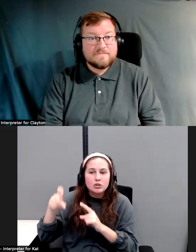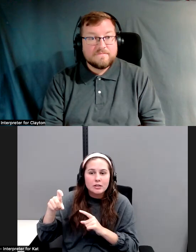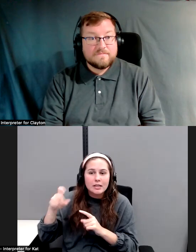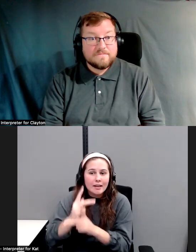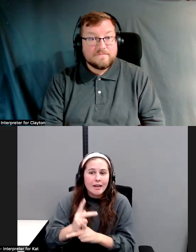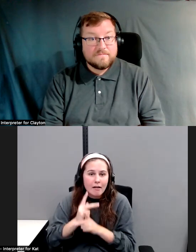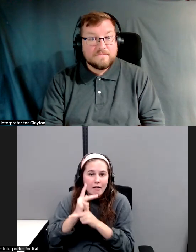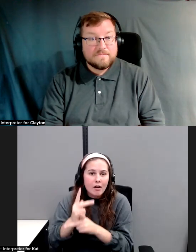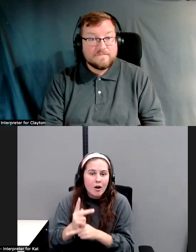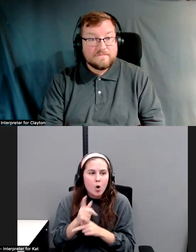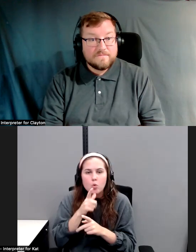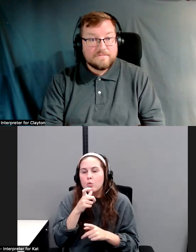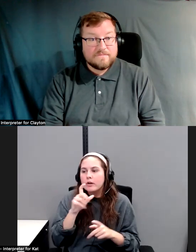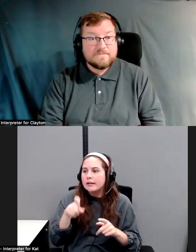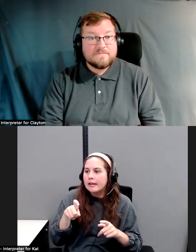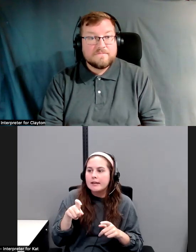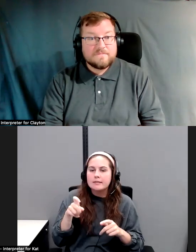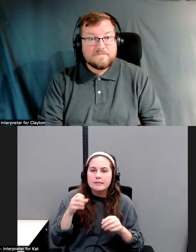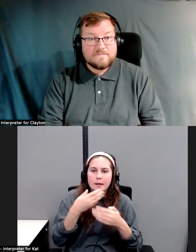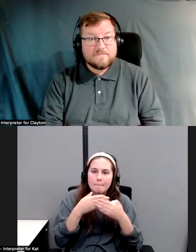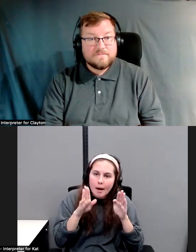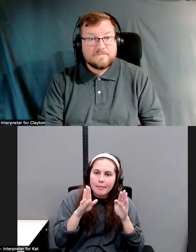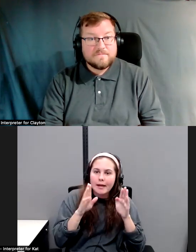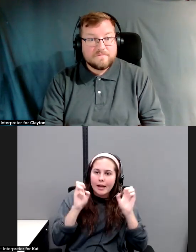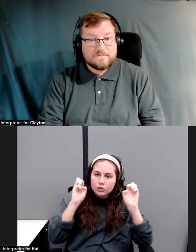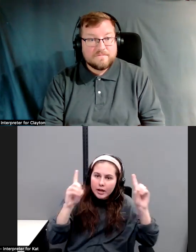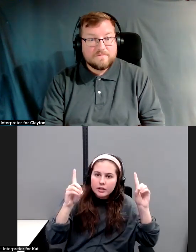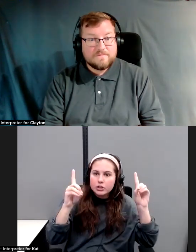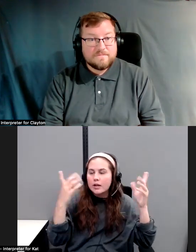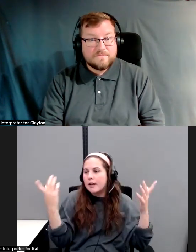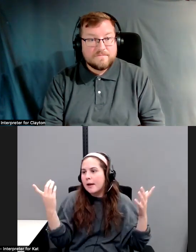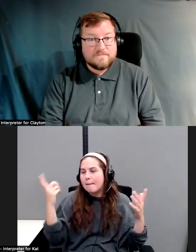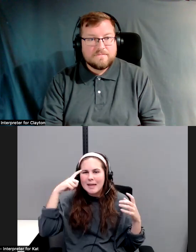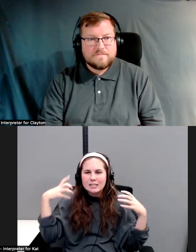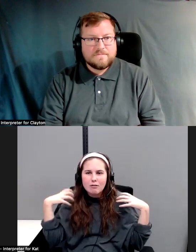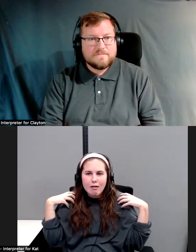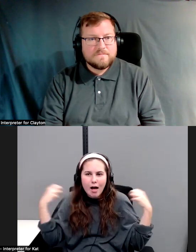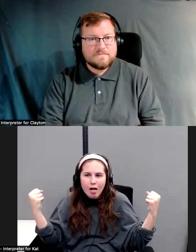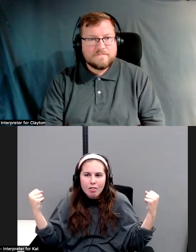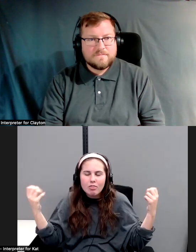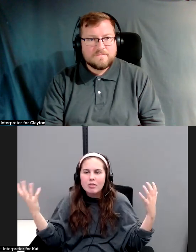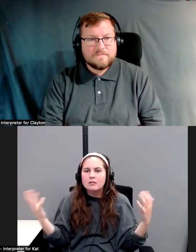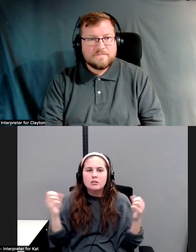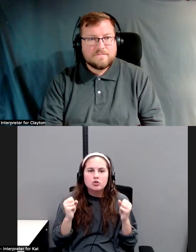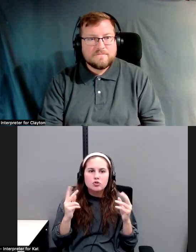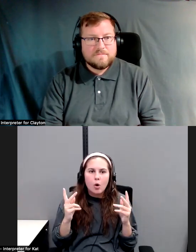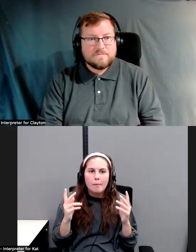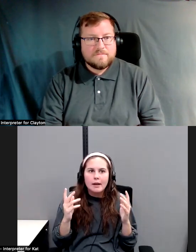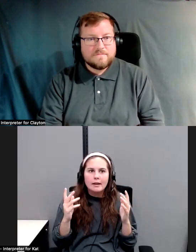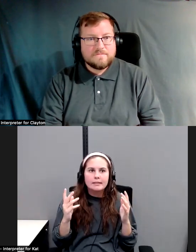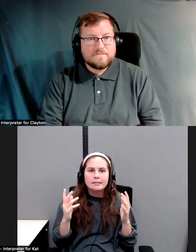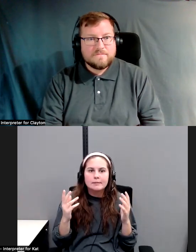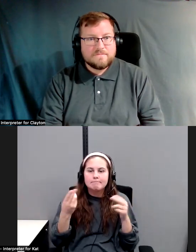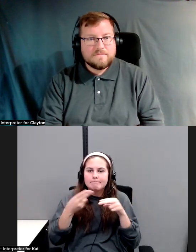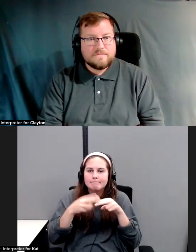public education, mental health is going on all over. I've seen so many increased mental